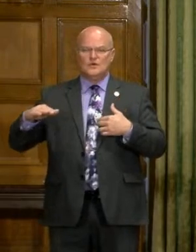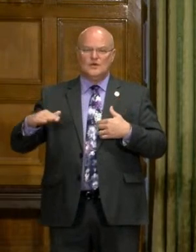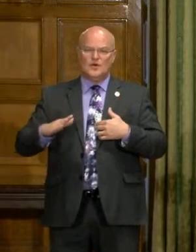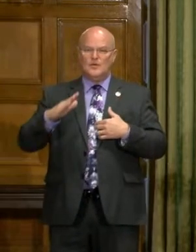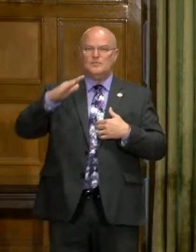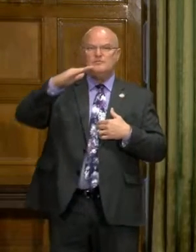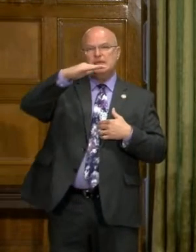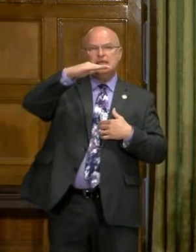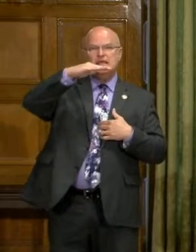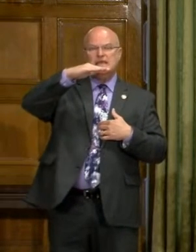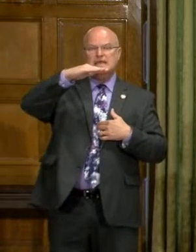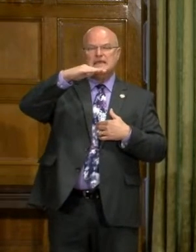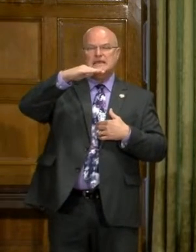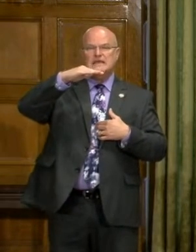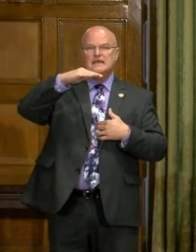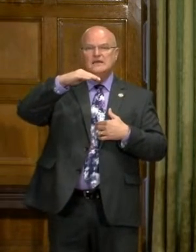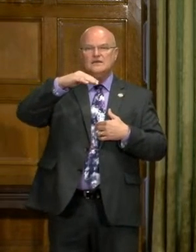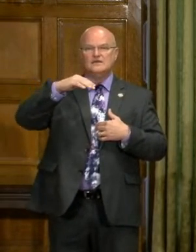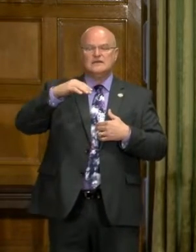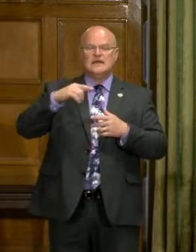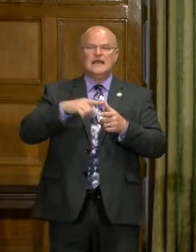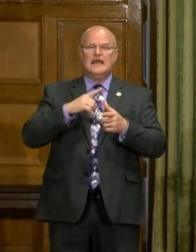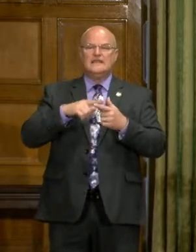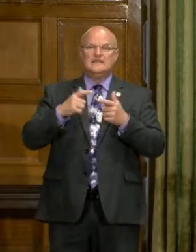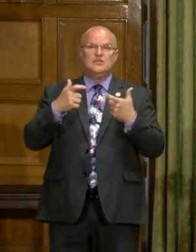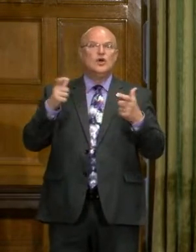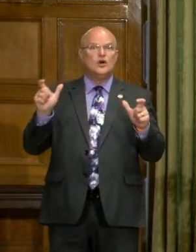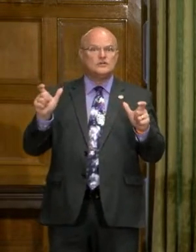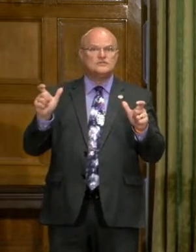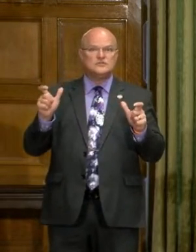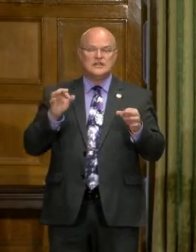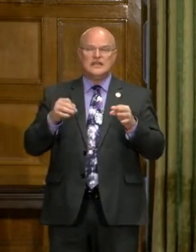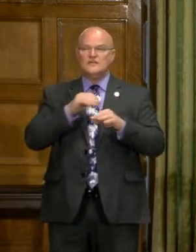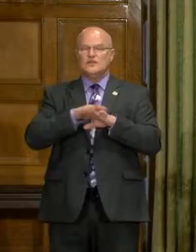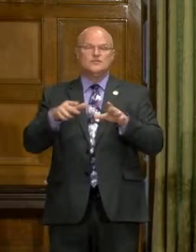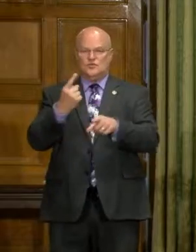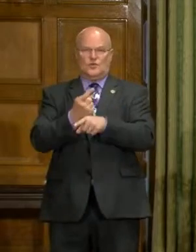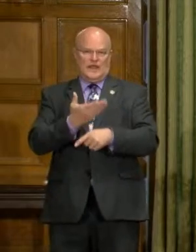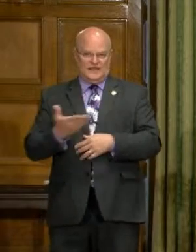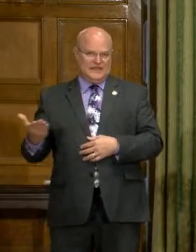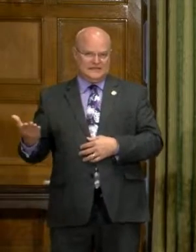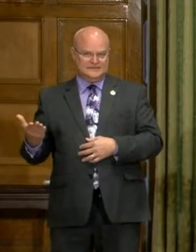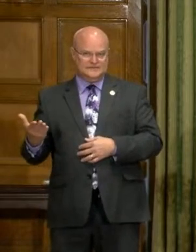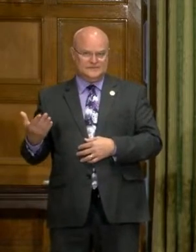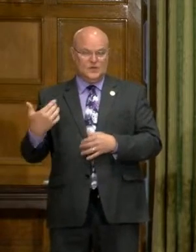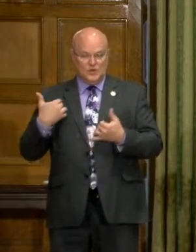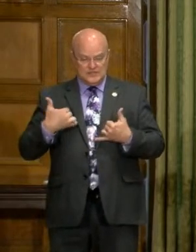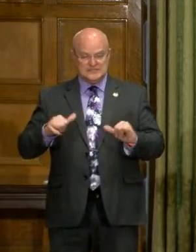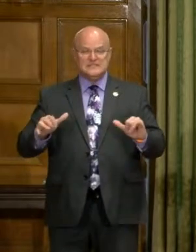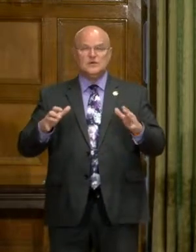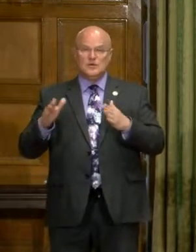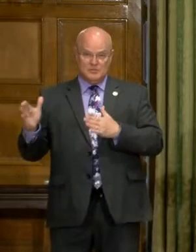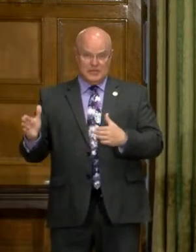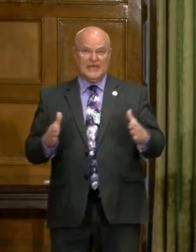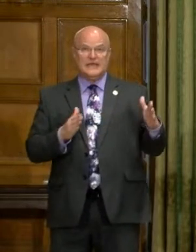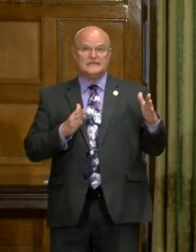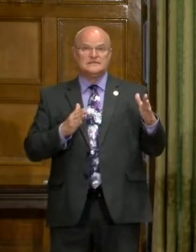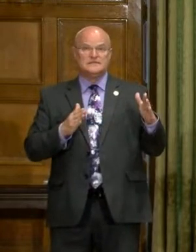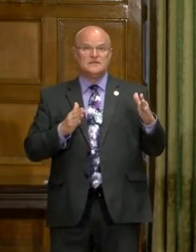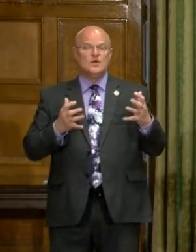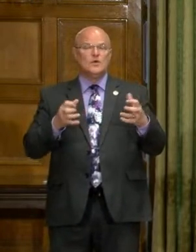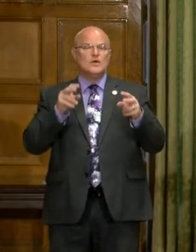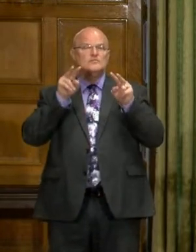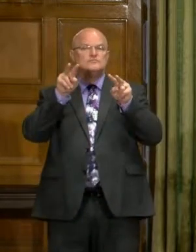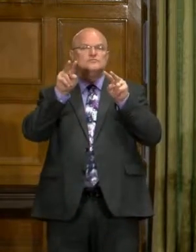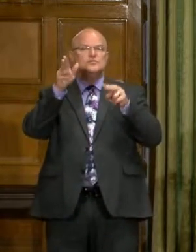peak at a given time earlier and larger if we don't do the right thing. We still want to plan. We